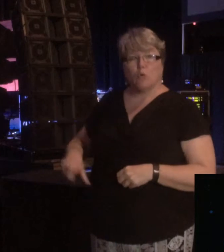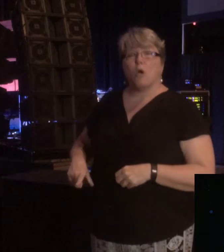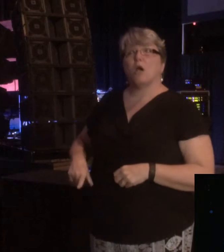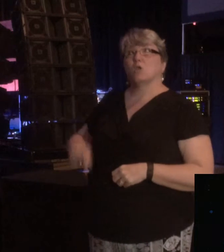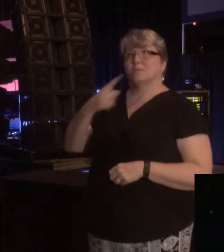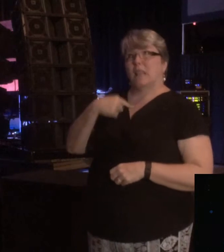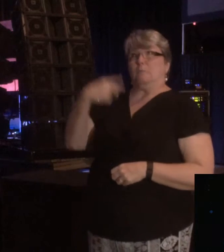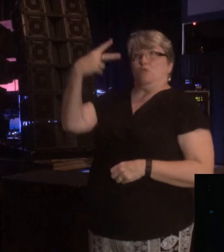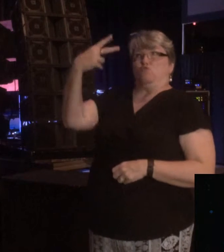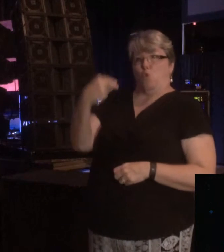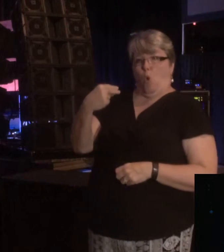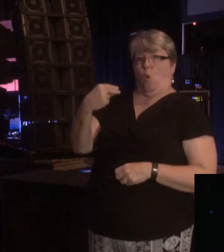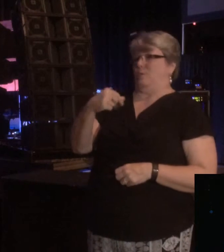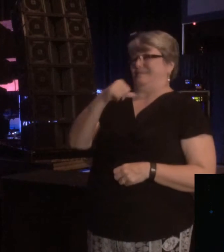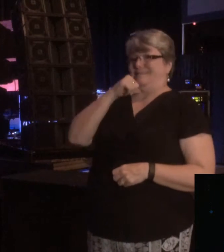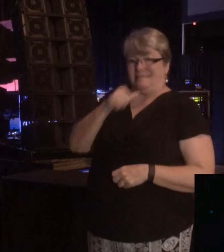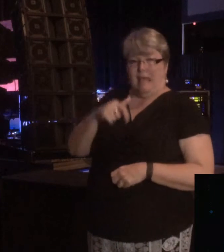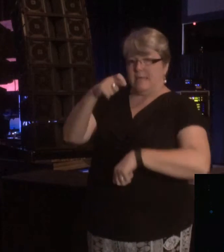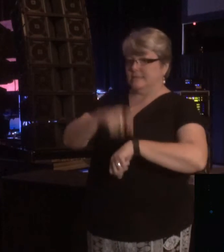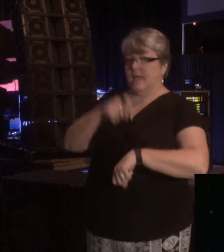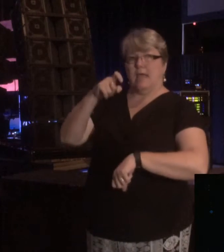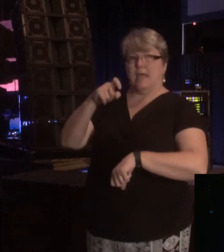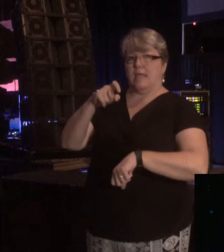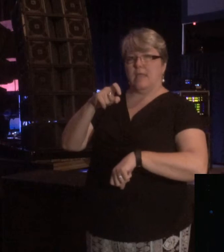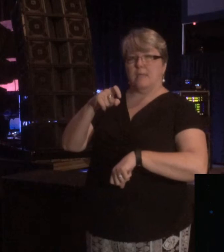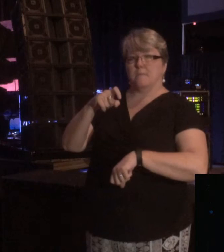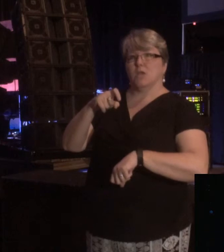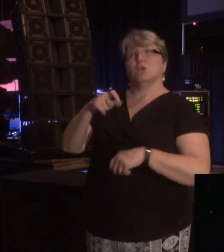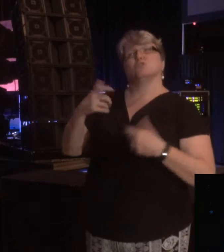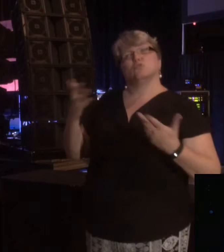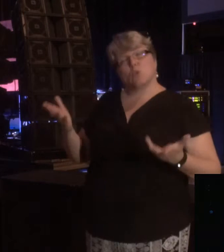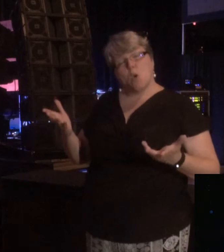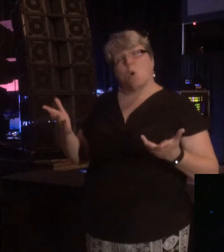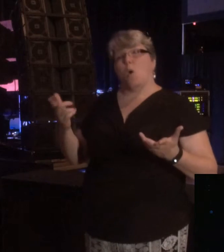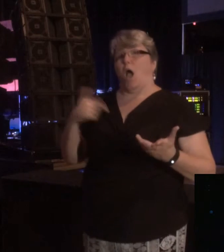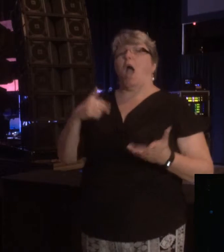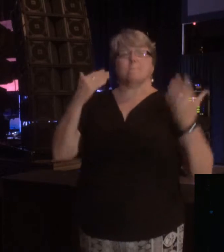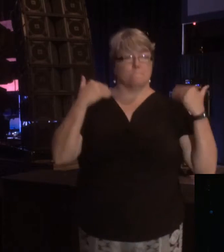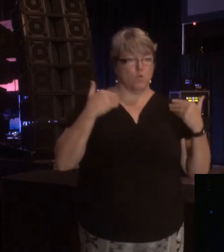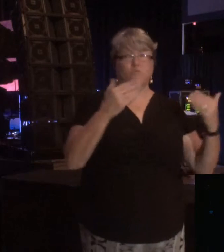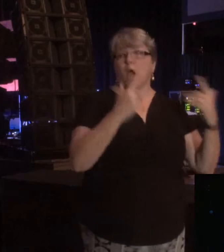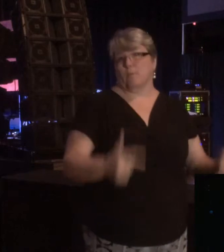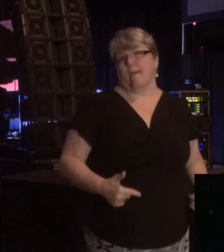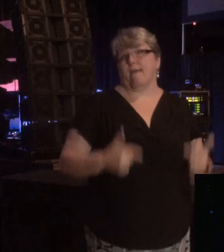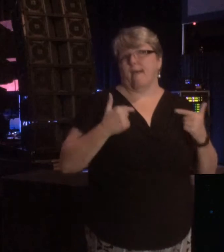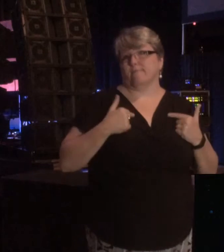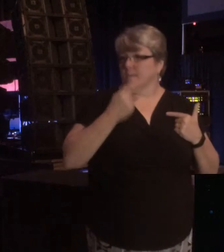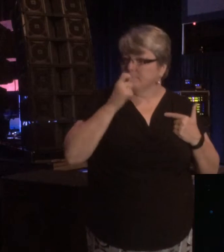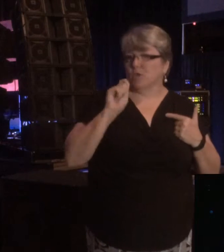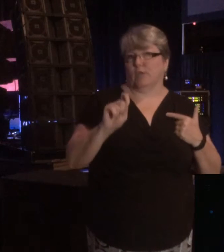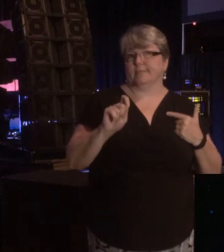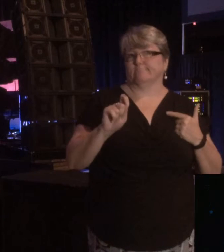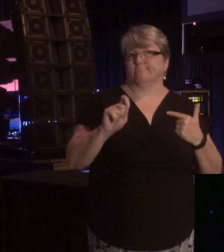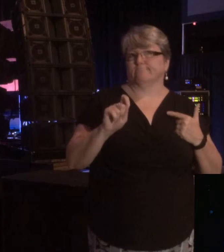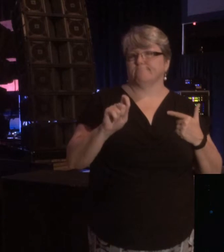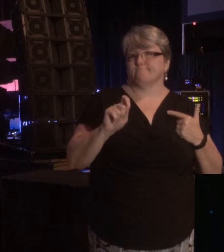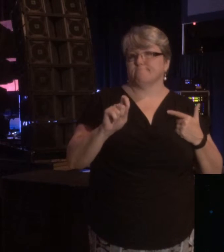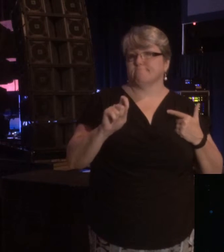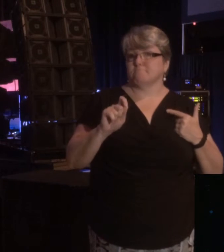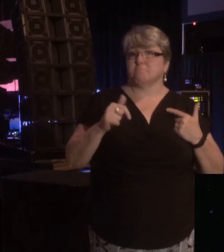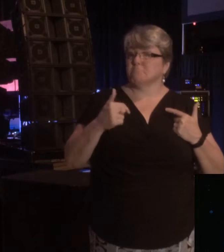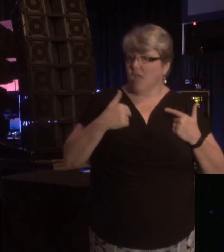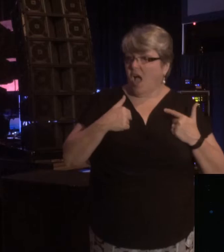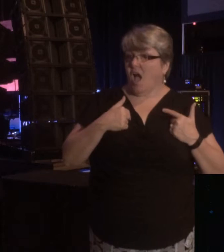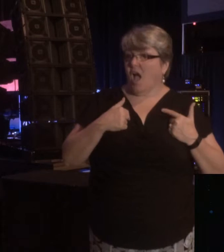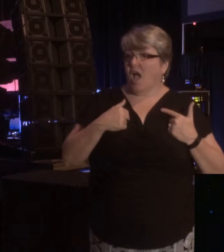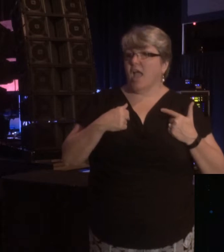doing this and jumping, and I was like, yeah, that was our dating relationship. Like it was a lot of like me suddenly freaking out,